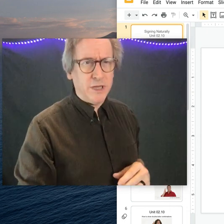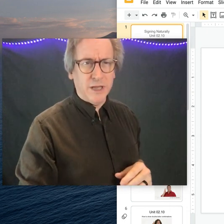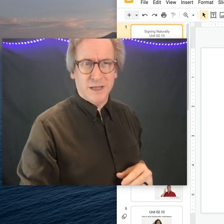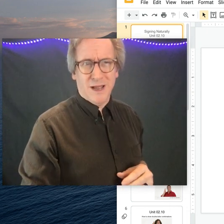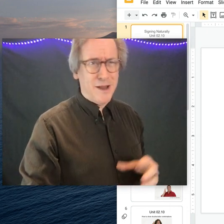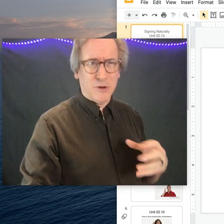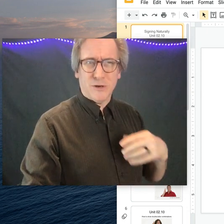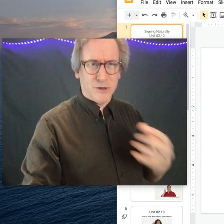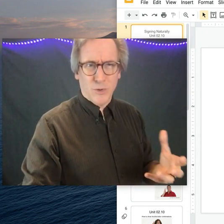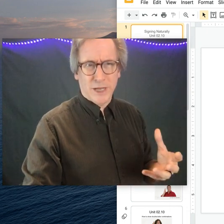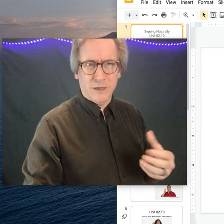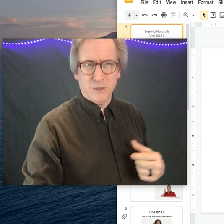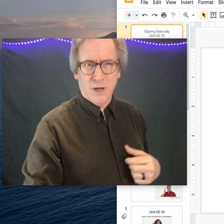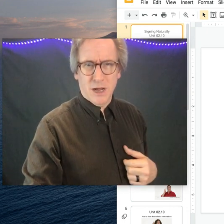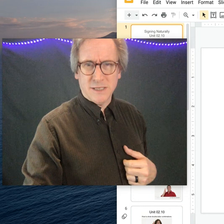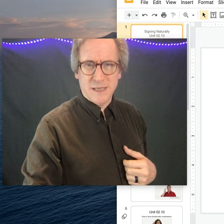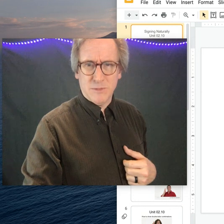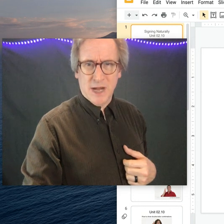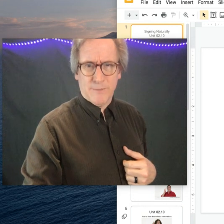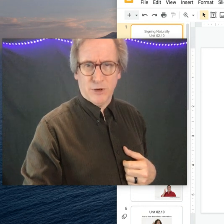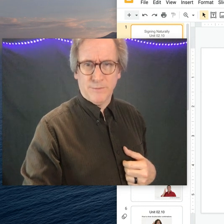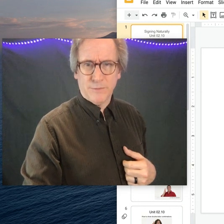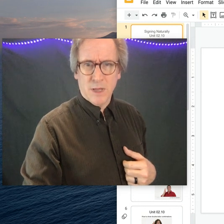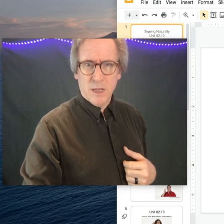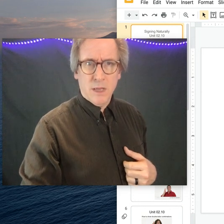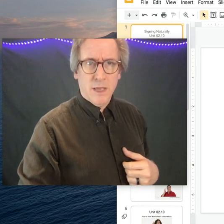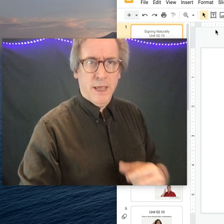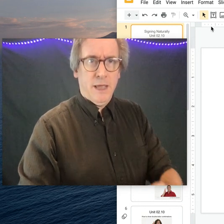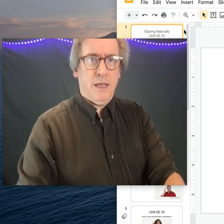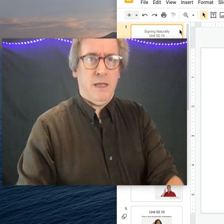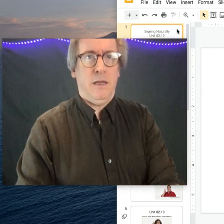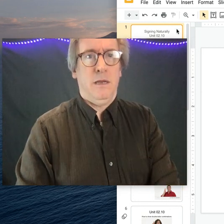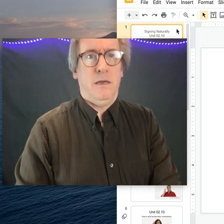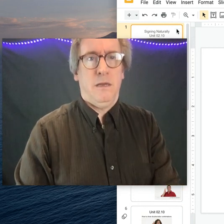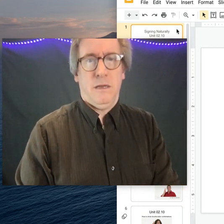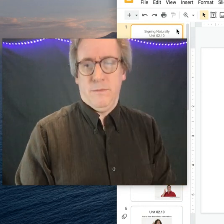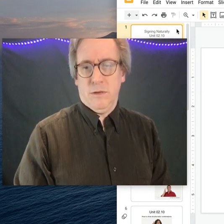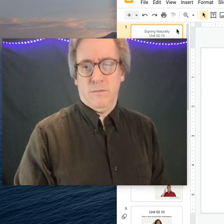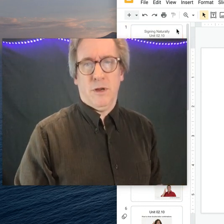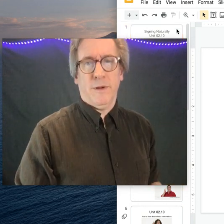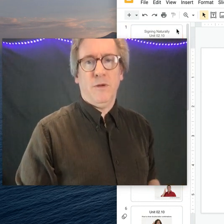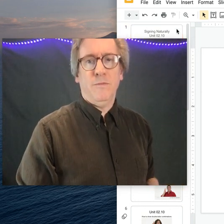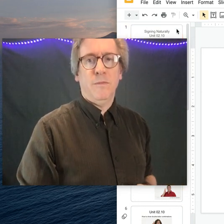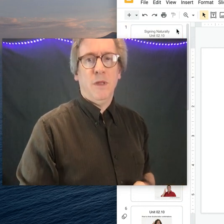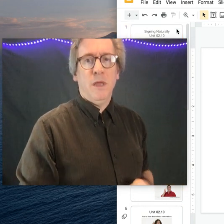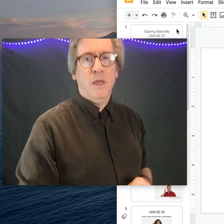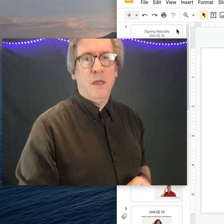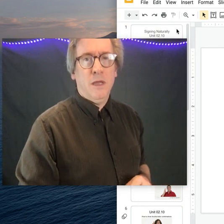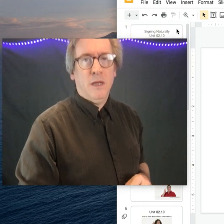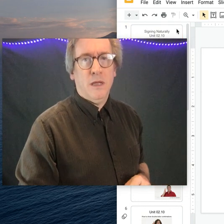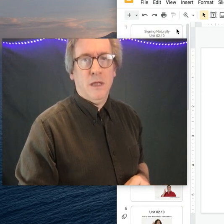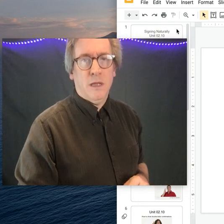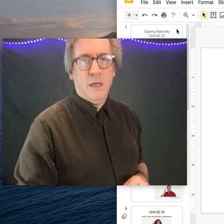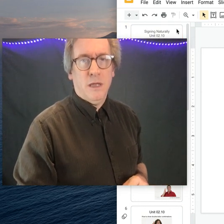is another quick subchapter, and come on, there we go.